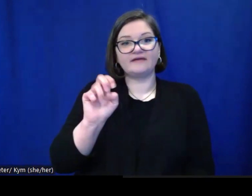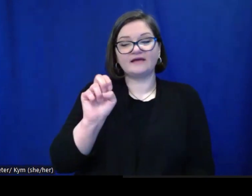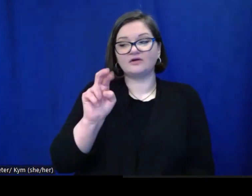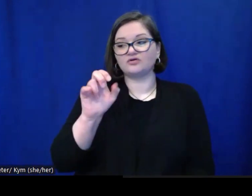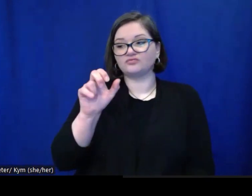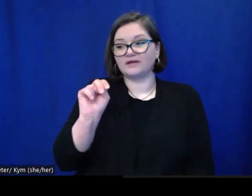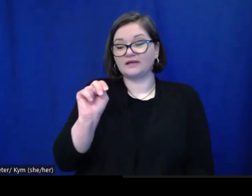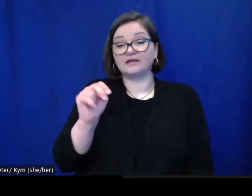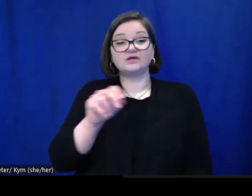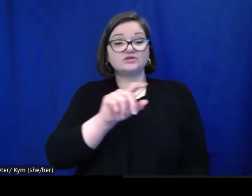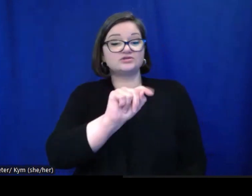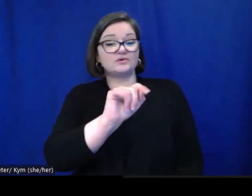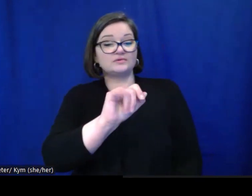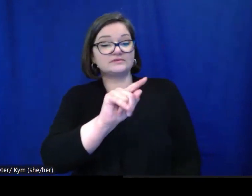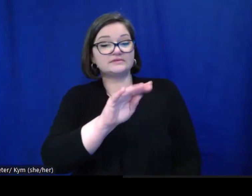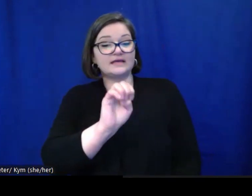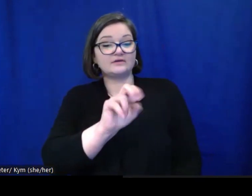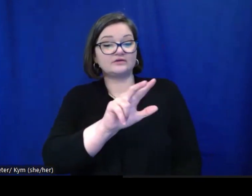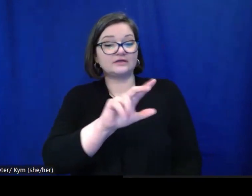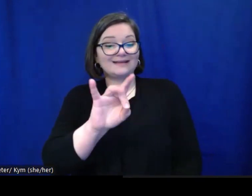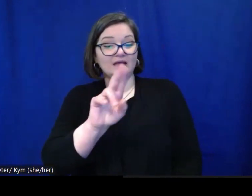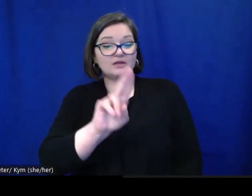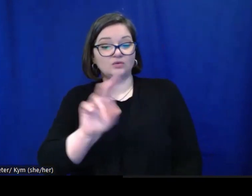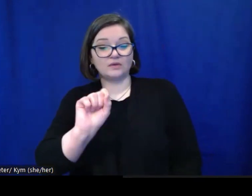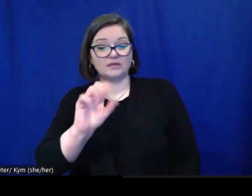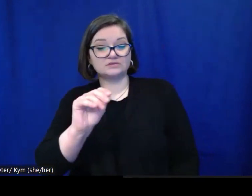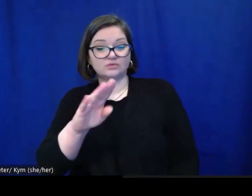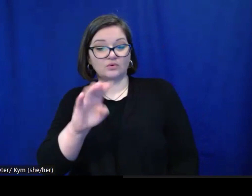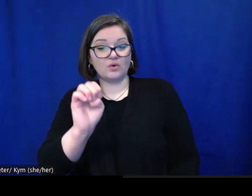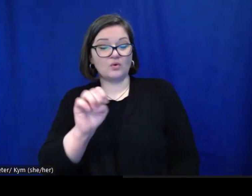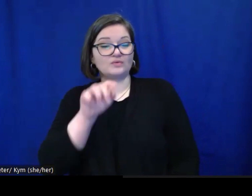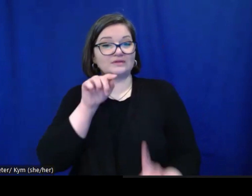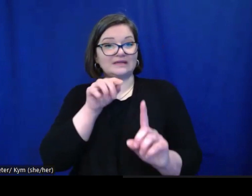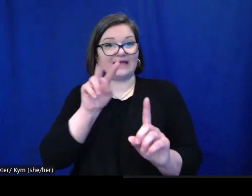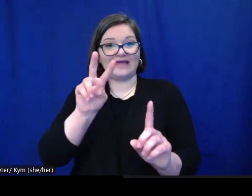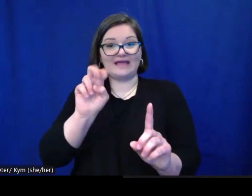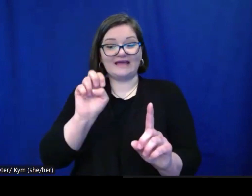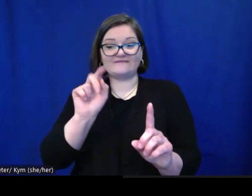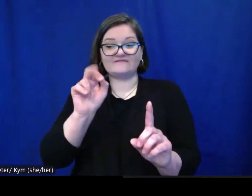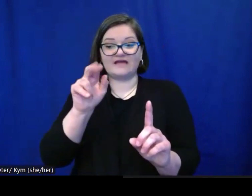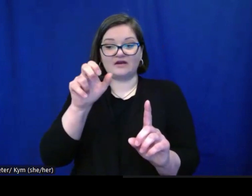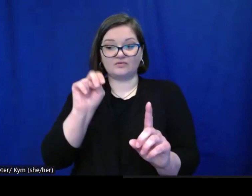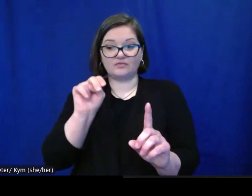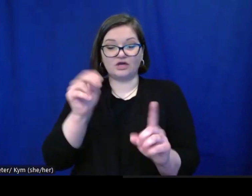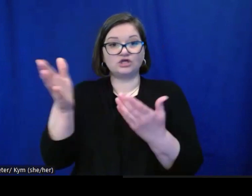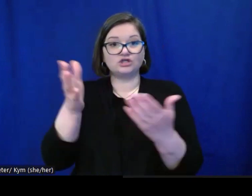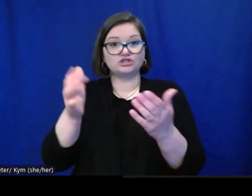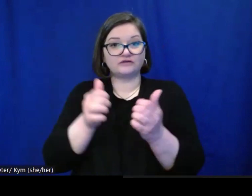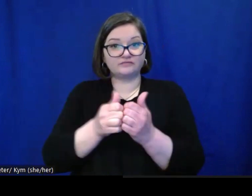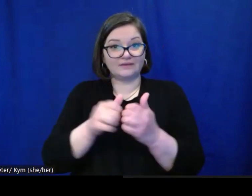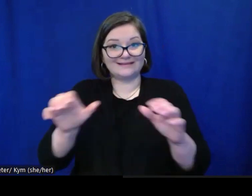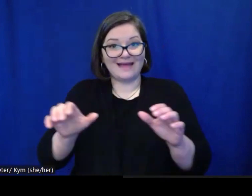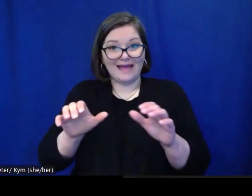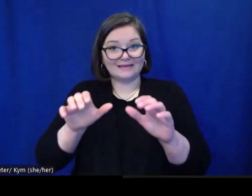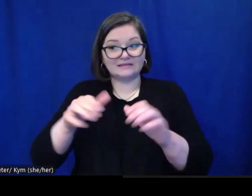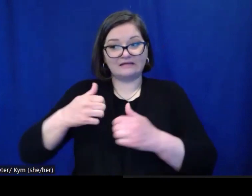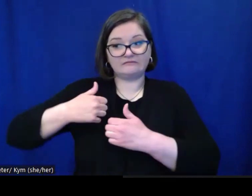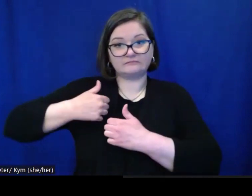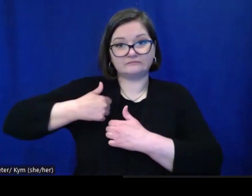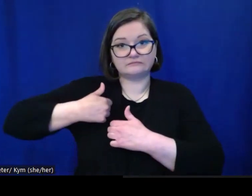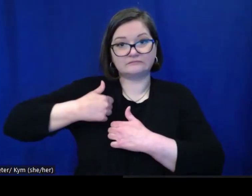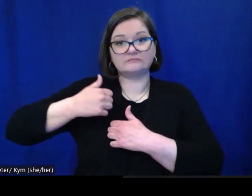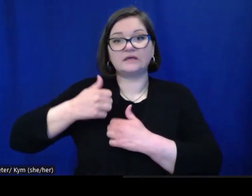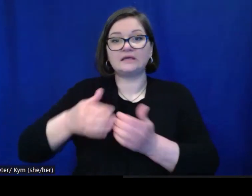38 of the U.S. Code, a veteran is a person who is served with an active military, naval, or